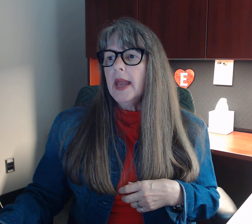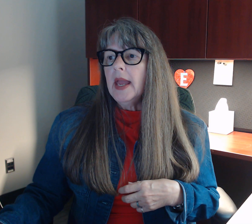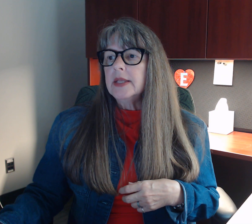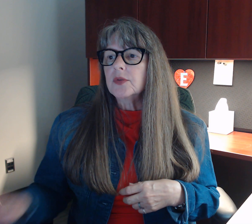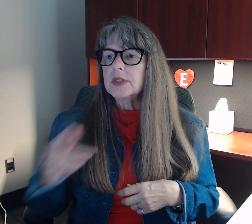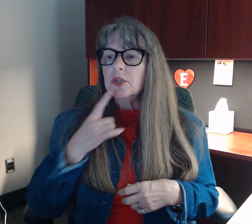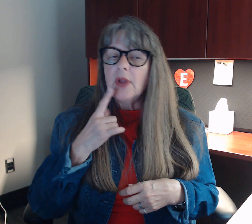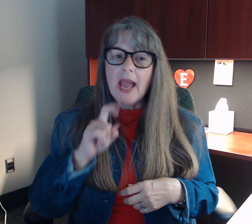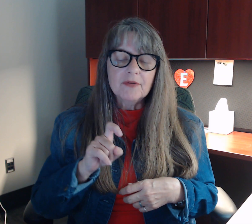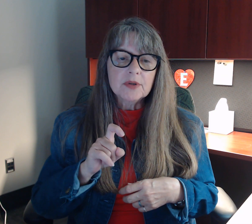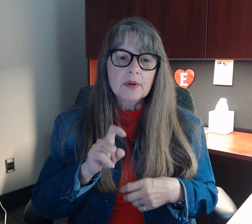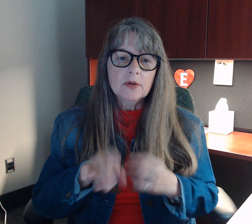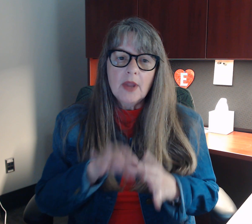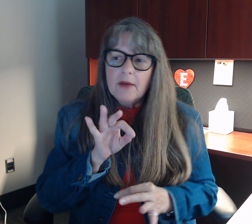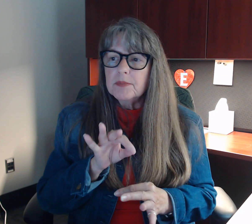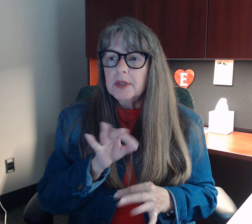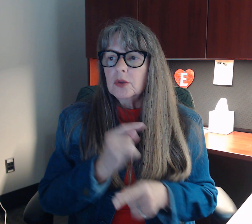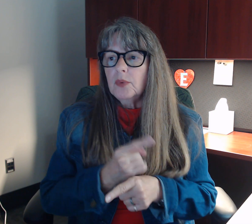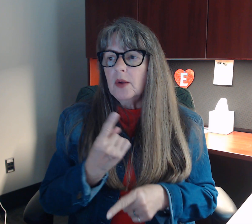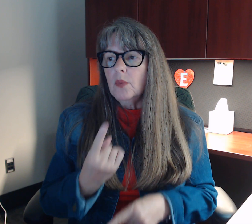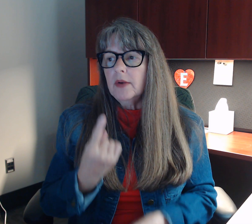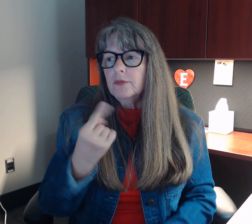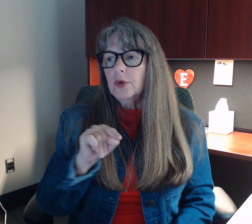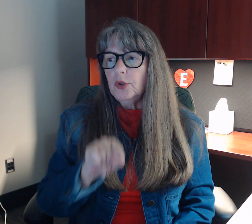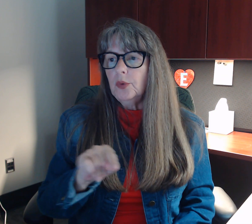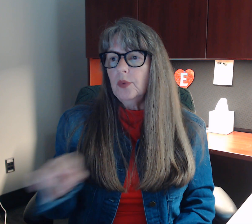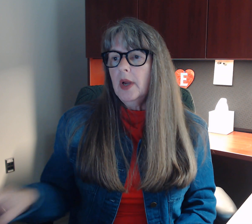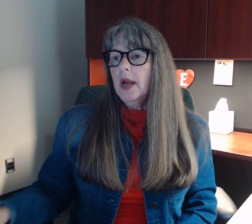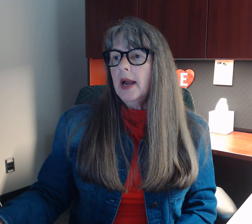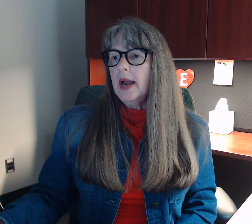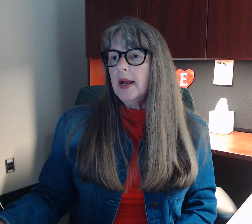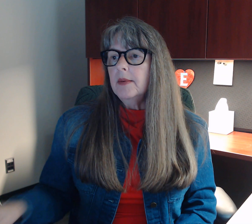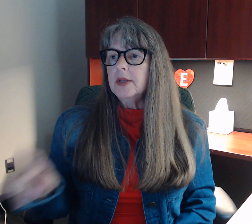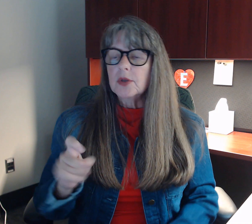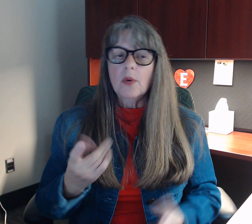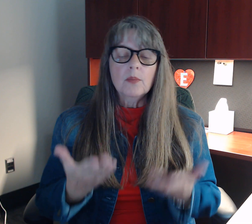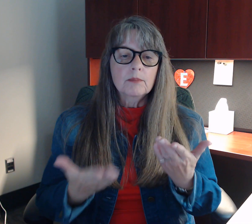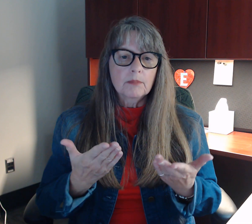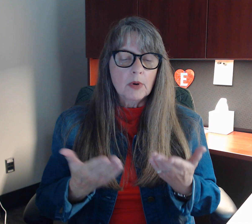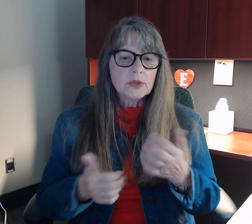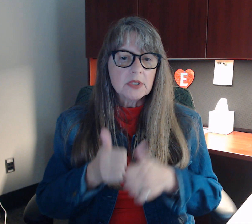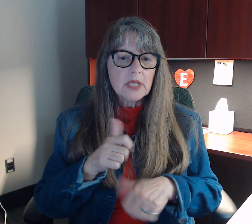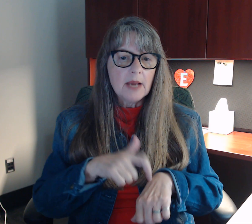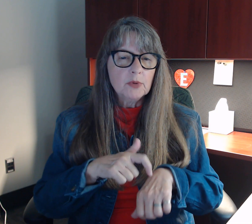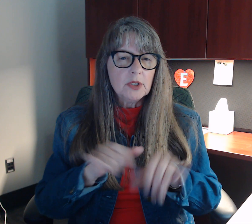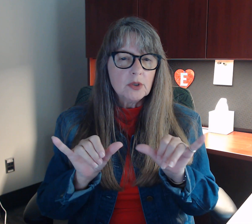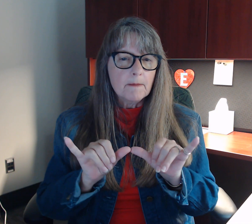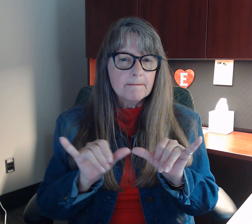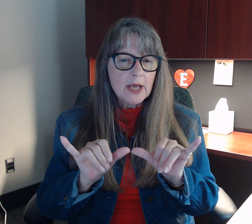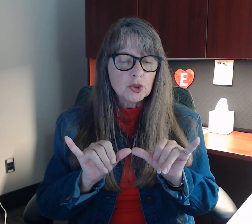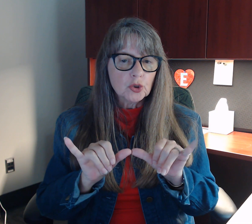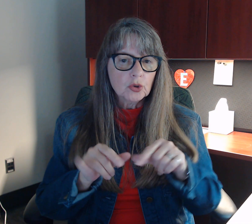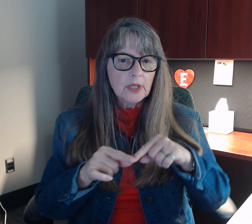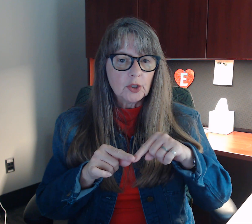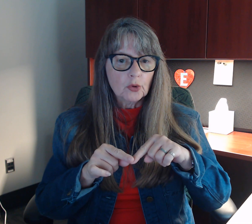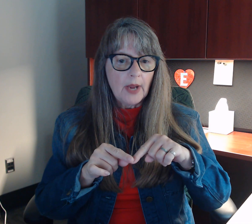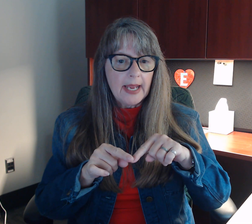And so they said you have to pick the right one for you. And so most of the time you need to measure like your